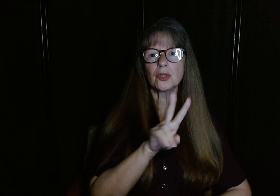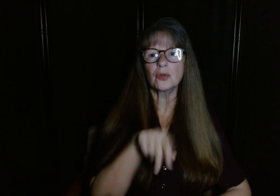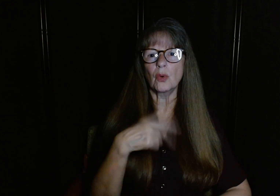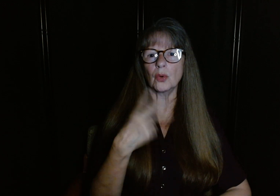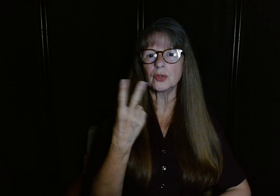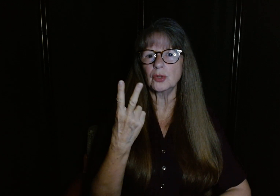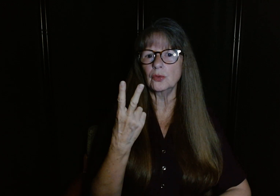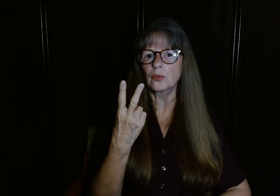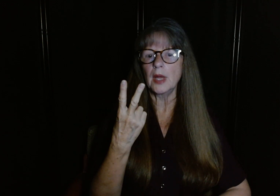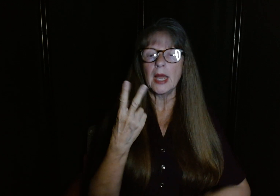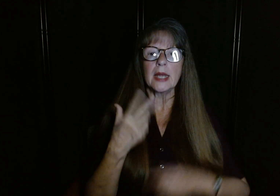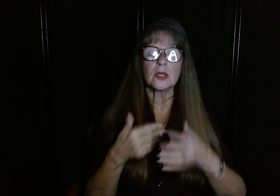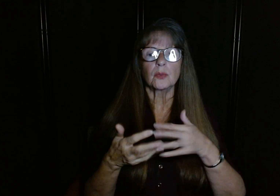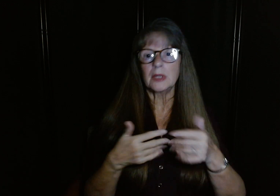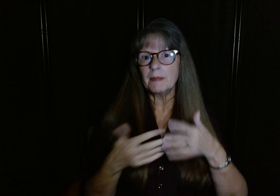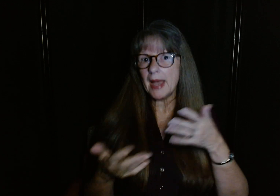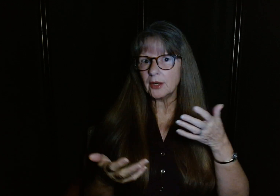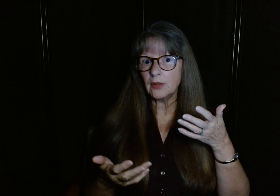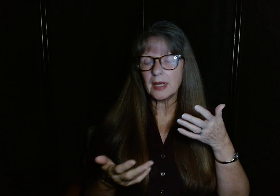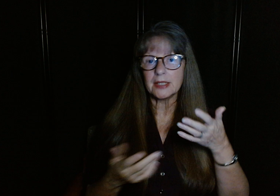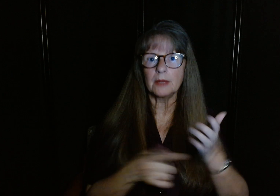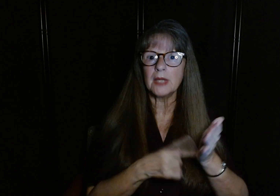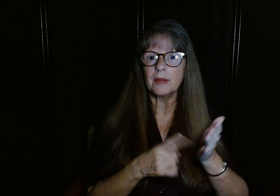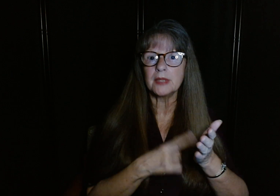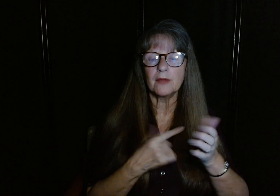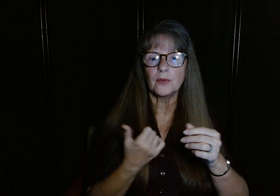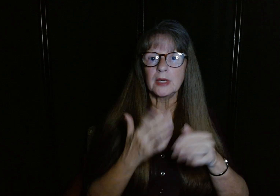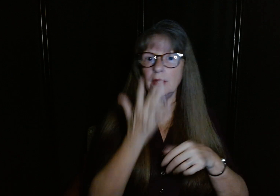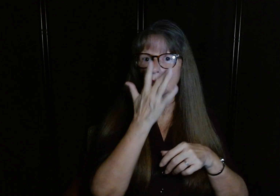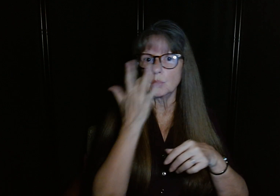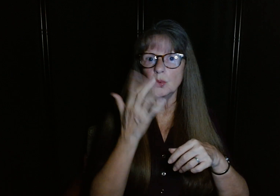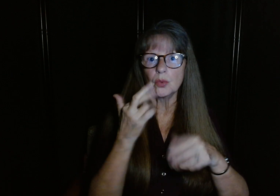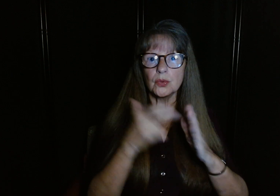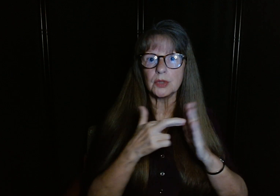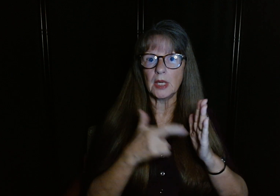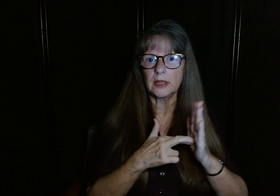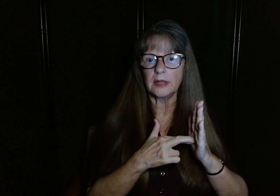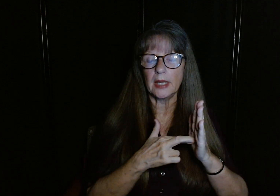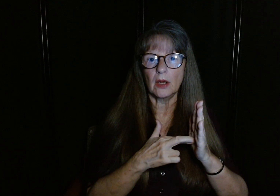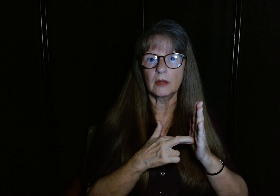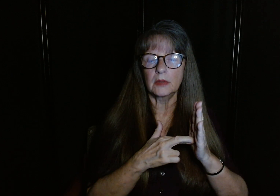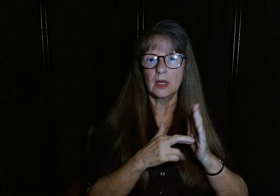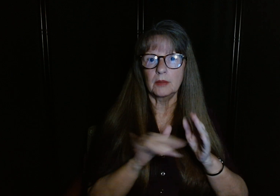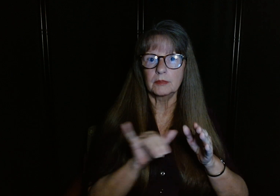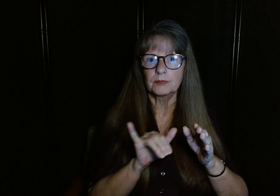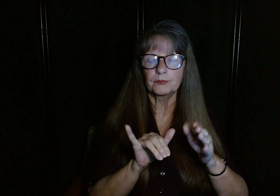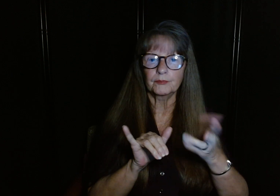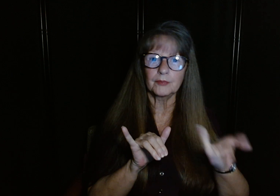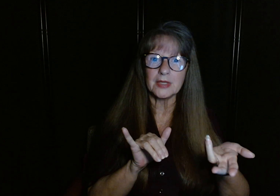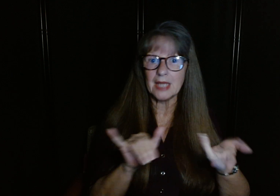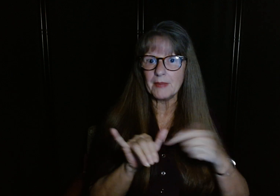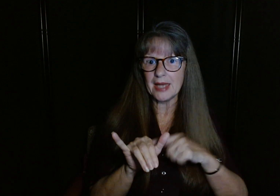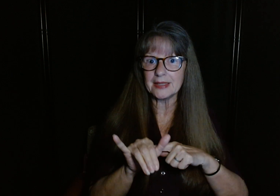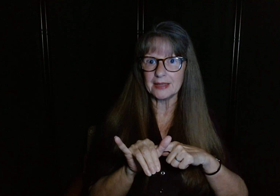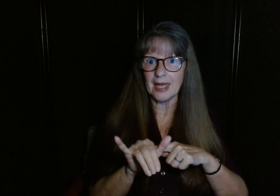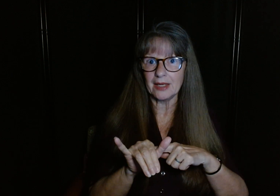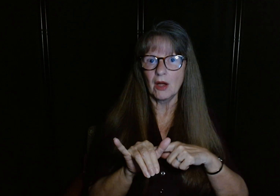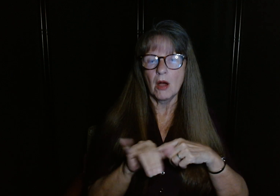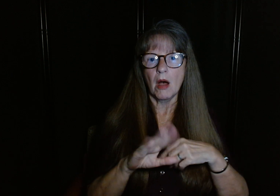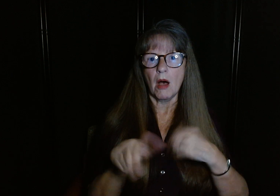or two, it doesn't really matter because sometimes they forget the rules, like um, the same as like all of